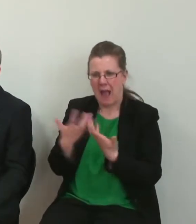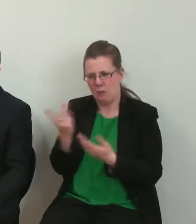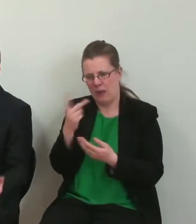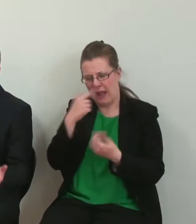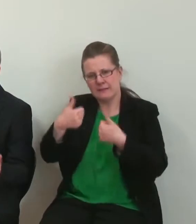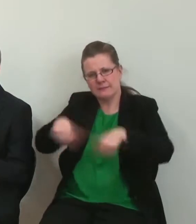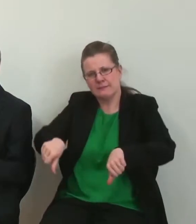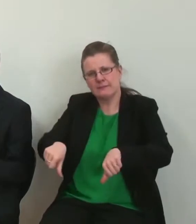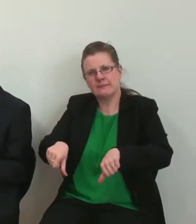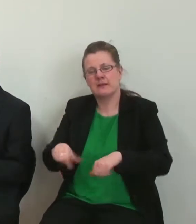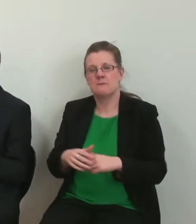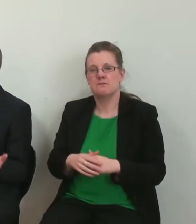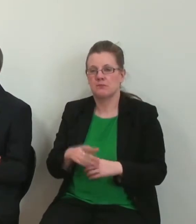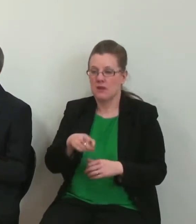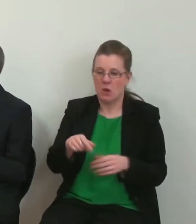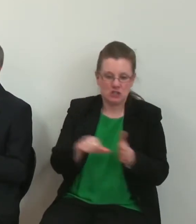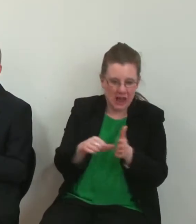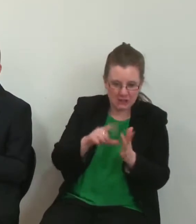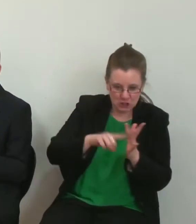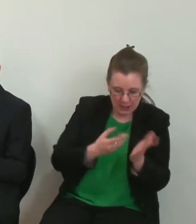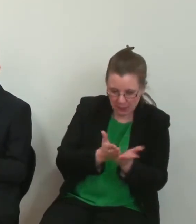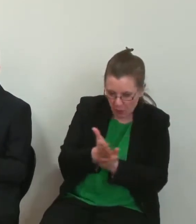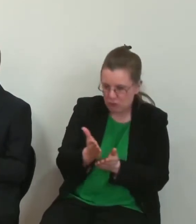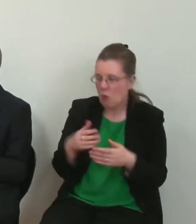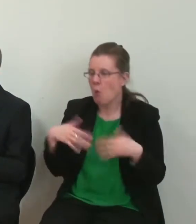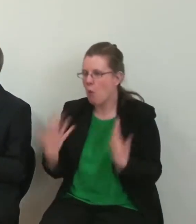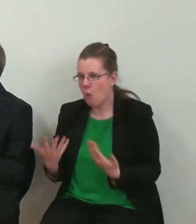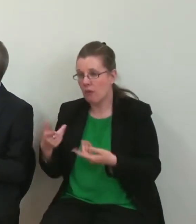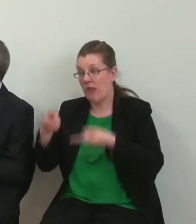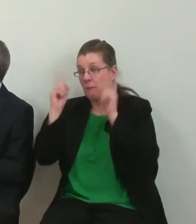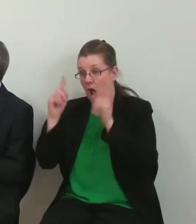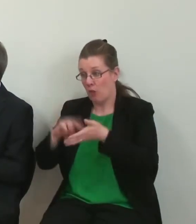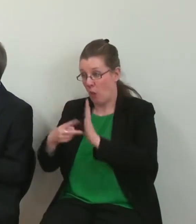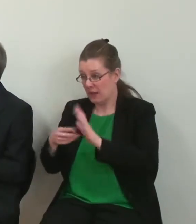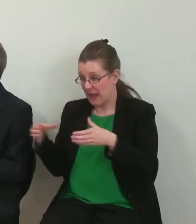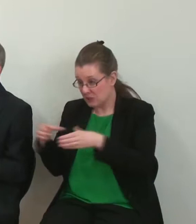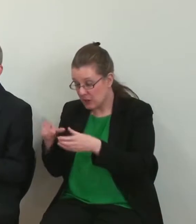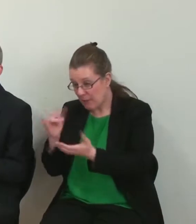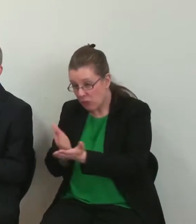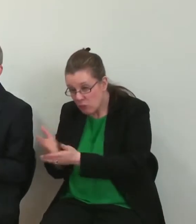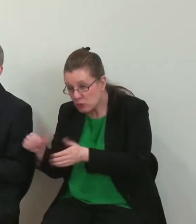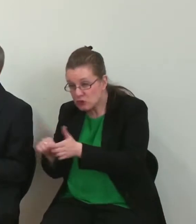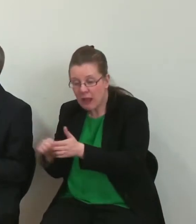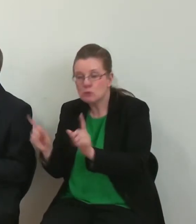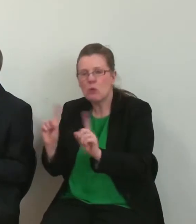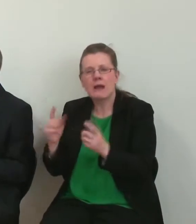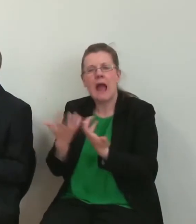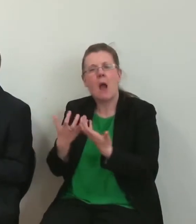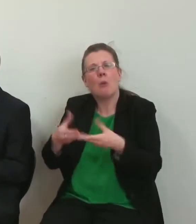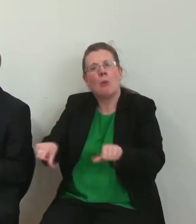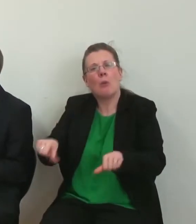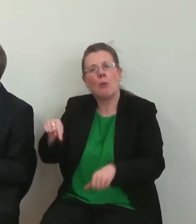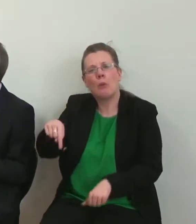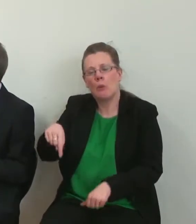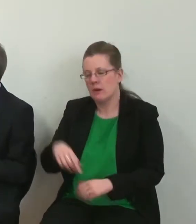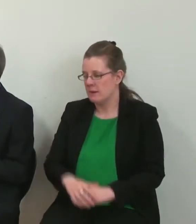So challenges that Jasmine might face, challenges that you as the employing organisation might face. Yeah. Right. Perfect. Yeah, that's it. Yeah.